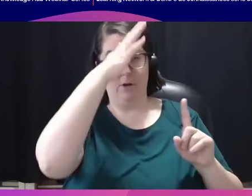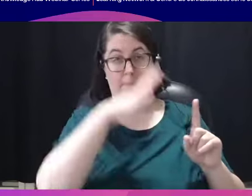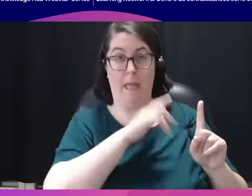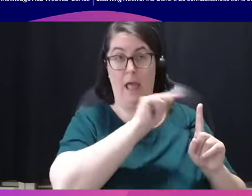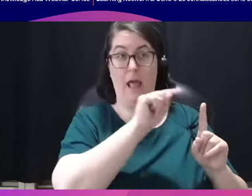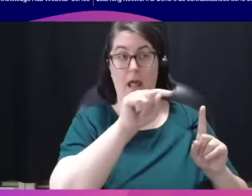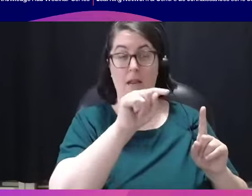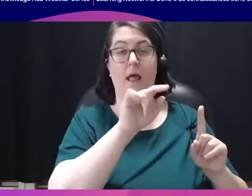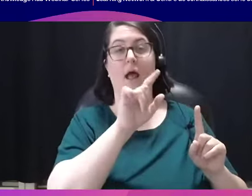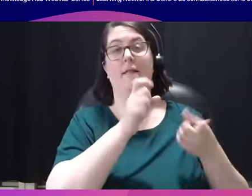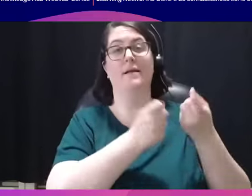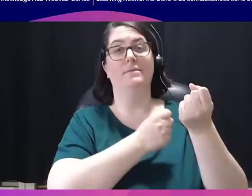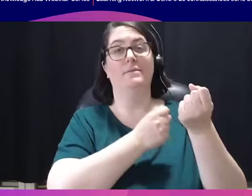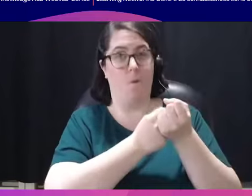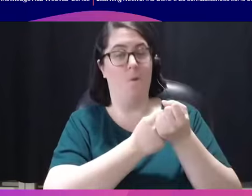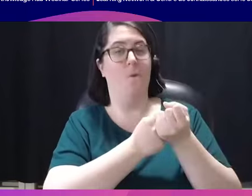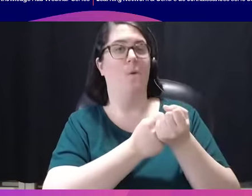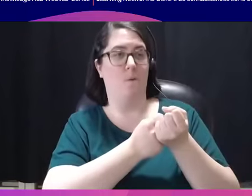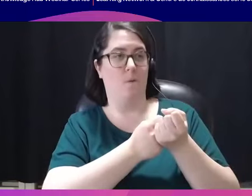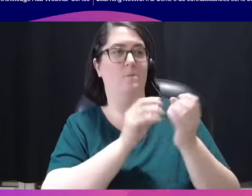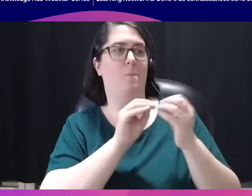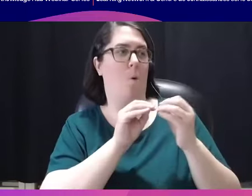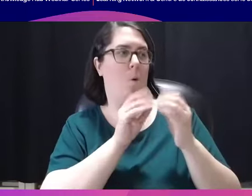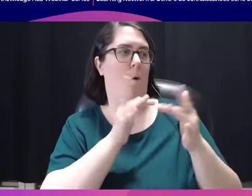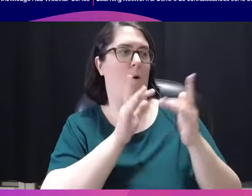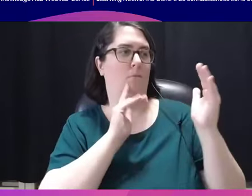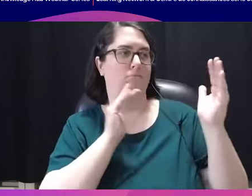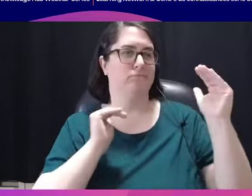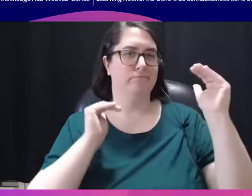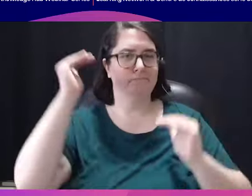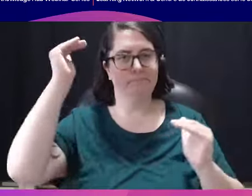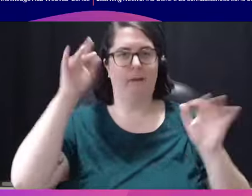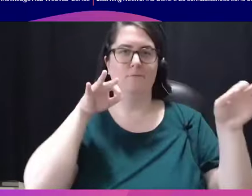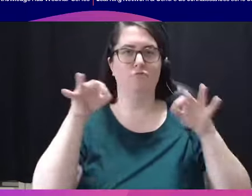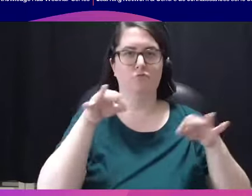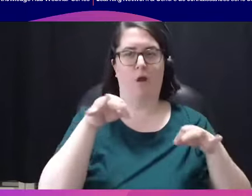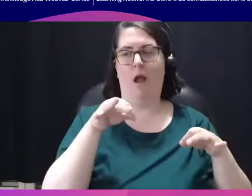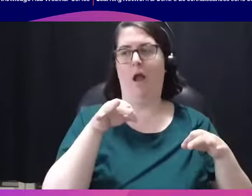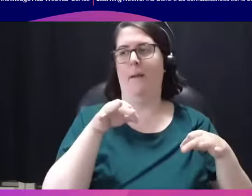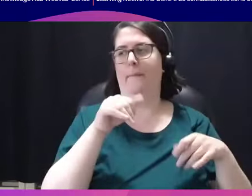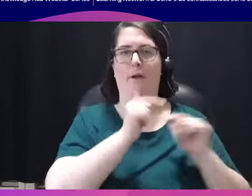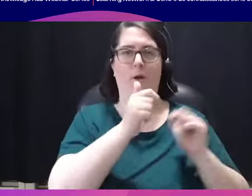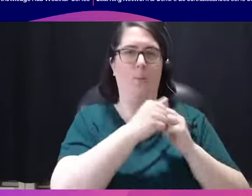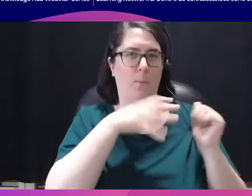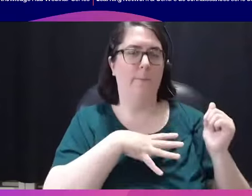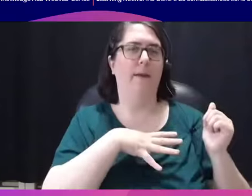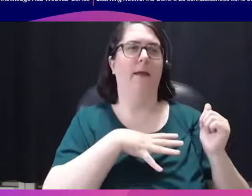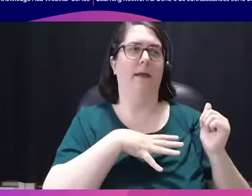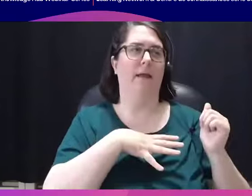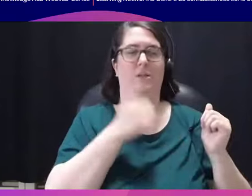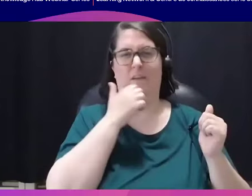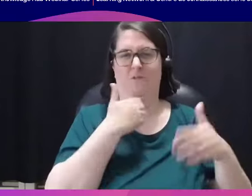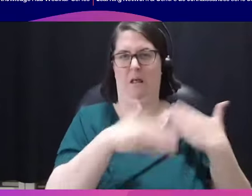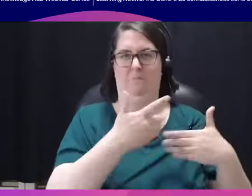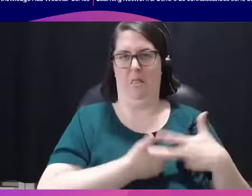that contributing to perhaps like more misogynistic ways of describing and like interacting with women in their day-to-day